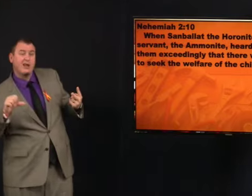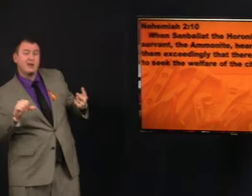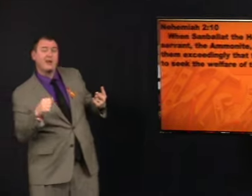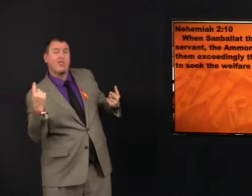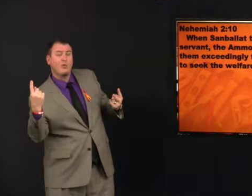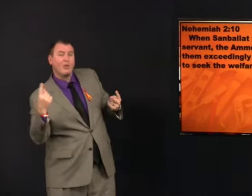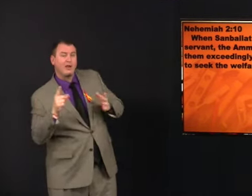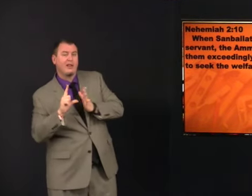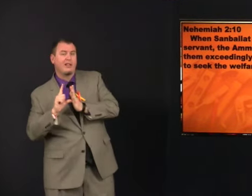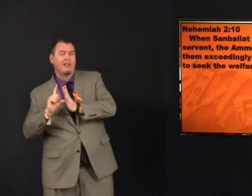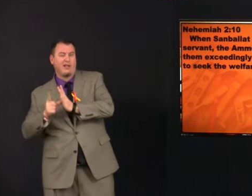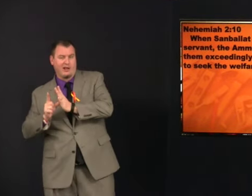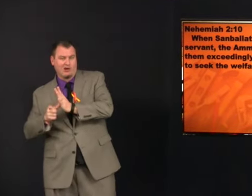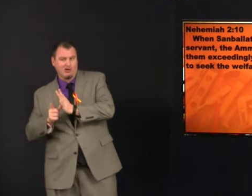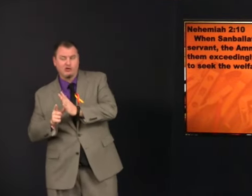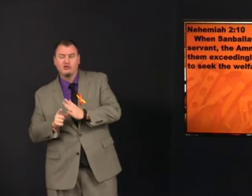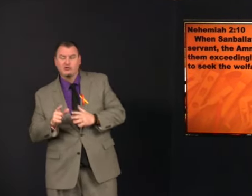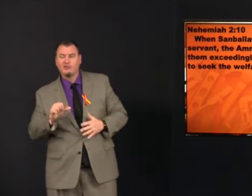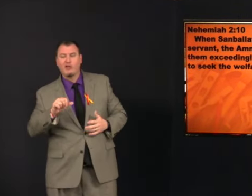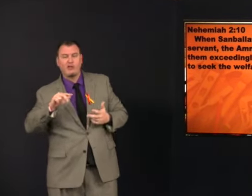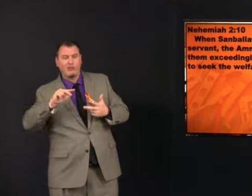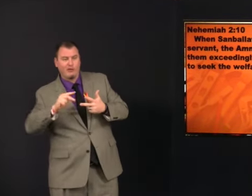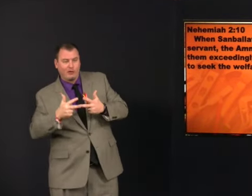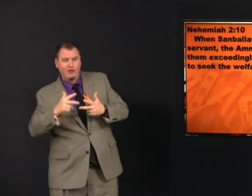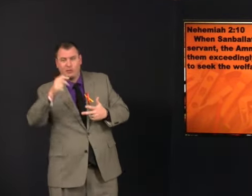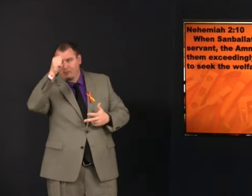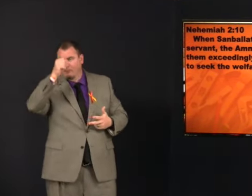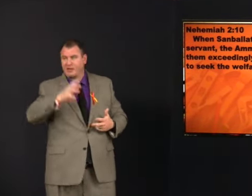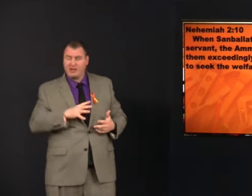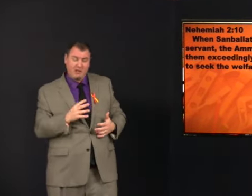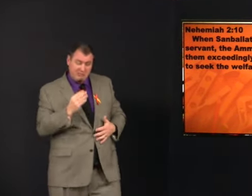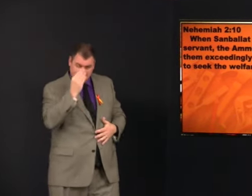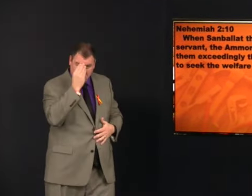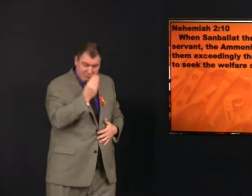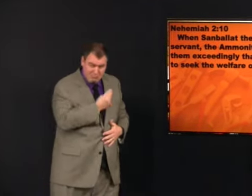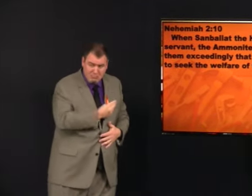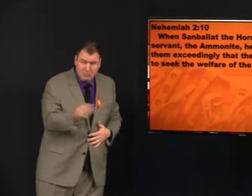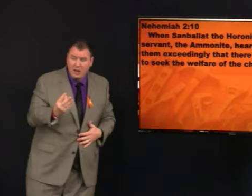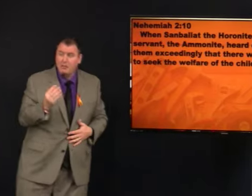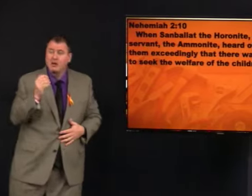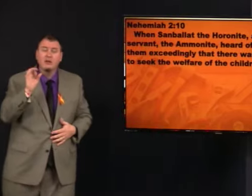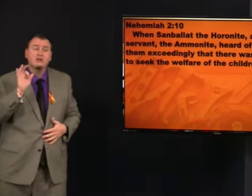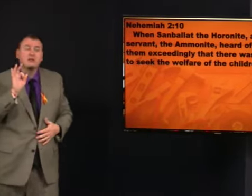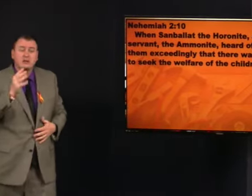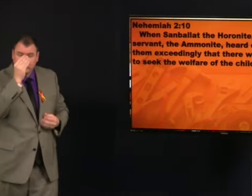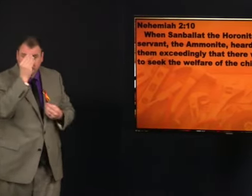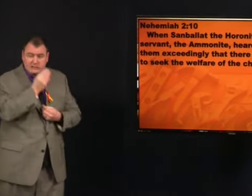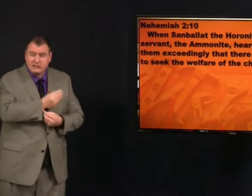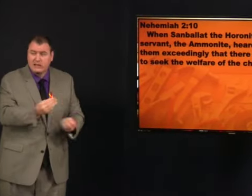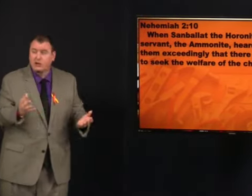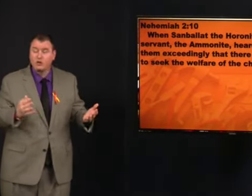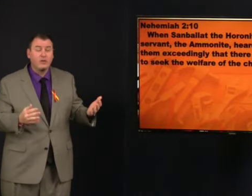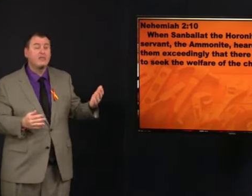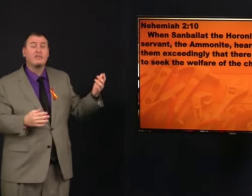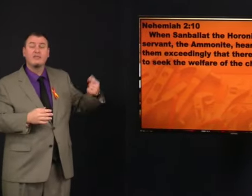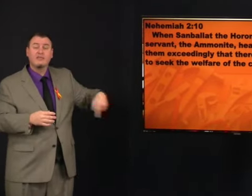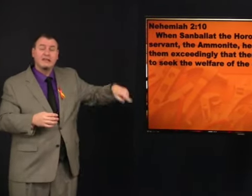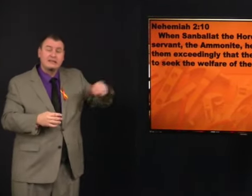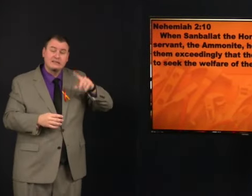These two men are mentioned, and we'll see a third man mentioned a little bit later. But just to let you